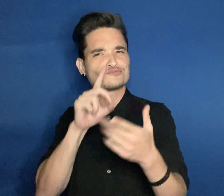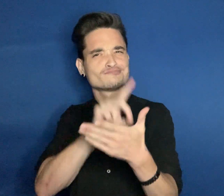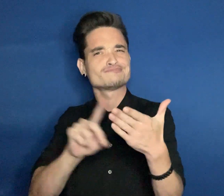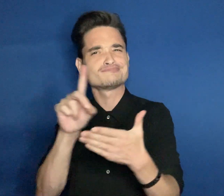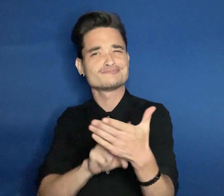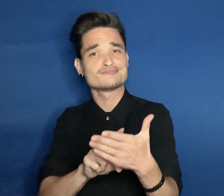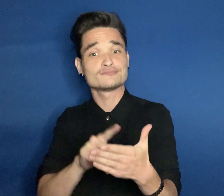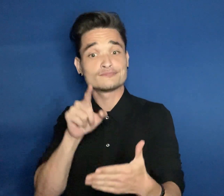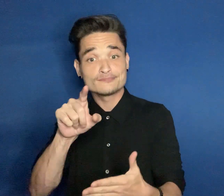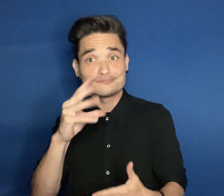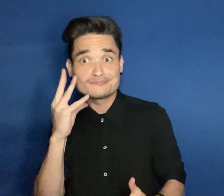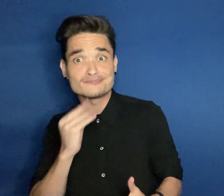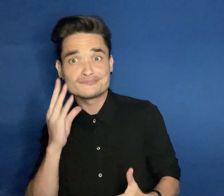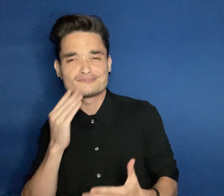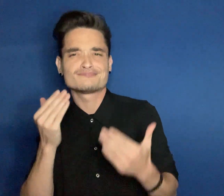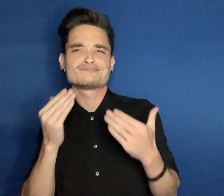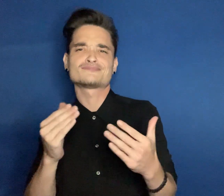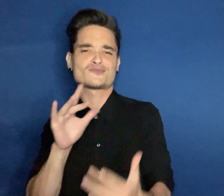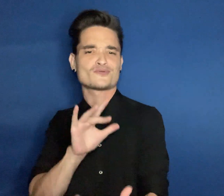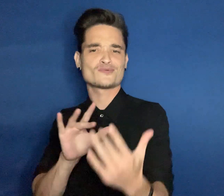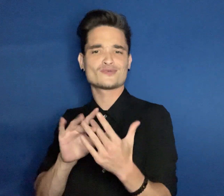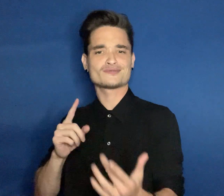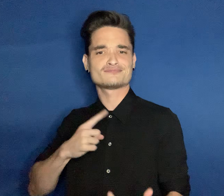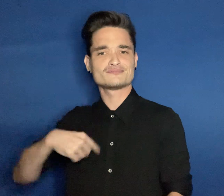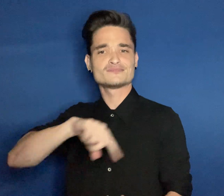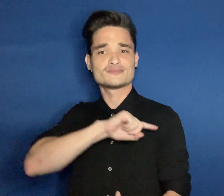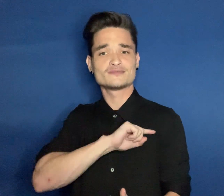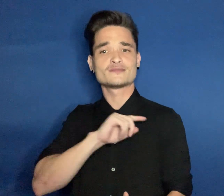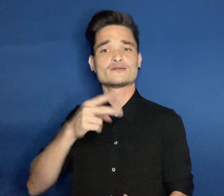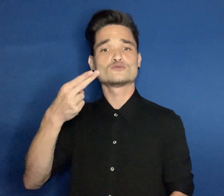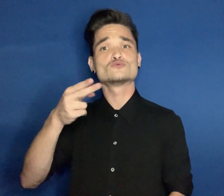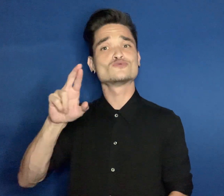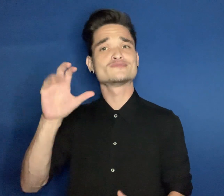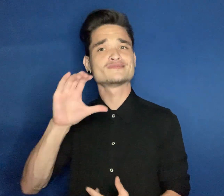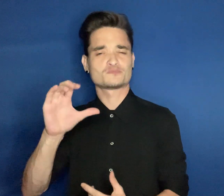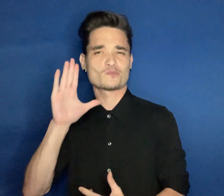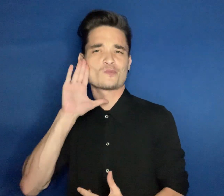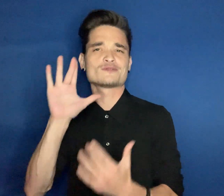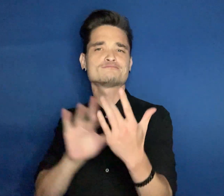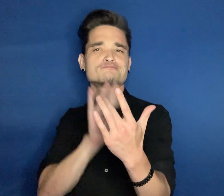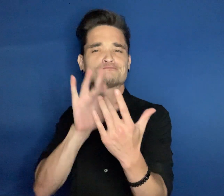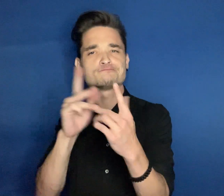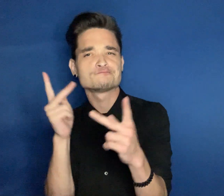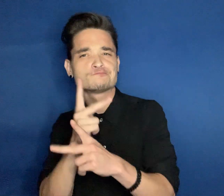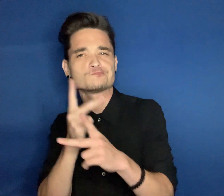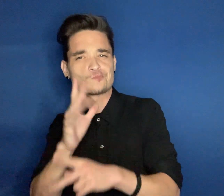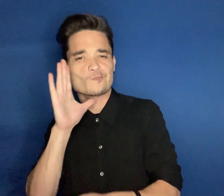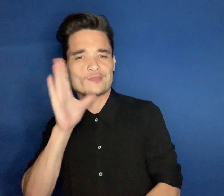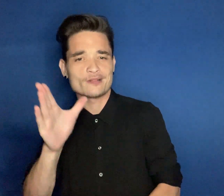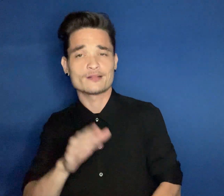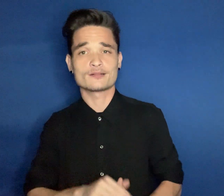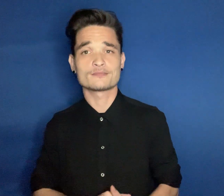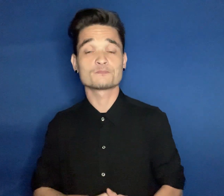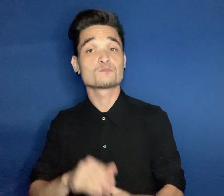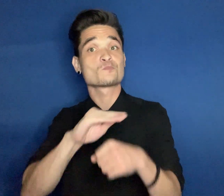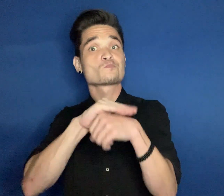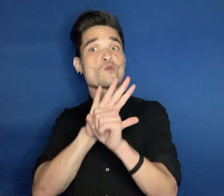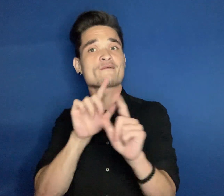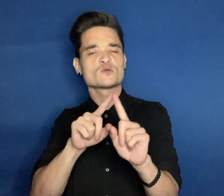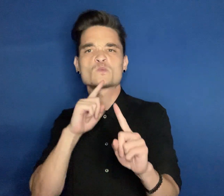this, please contact the Vermont Human Rights Commission. COVID-19 has also changed how our children attend school in